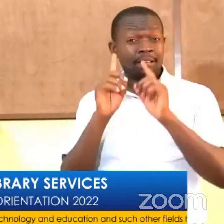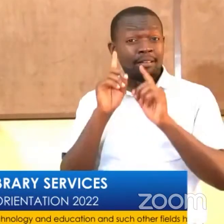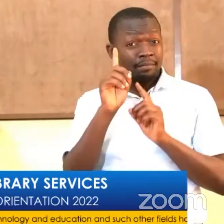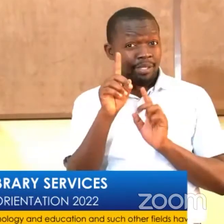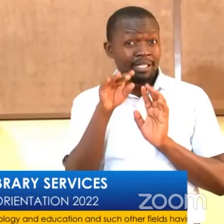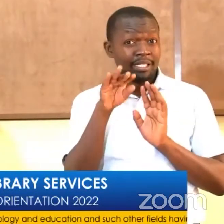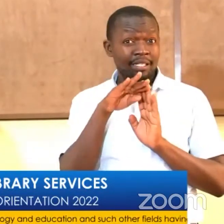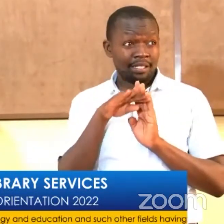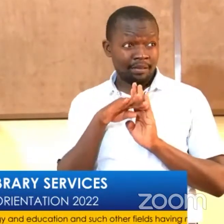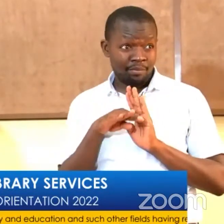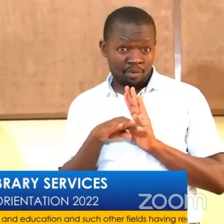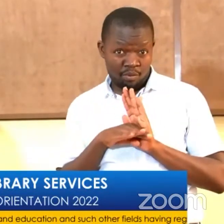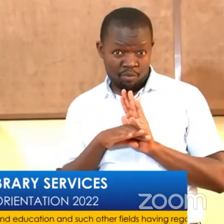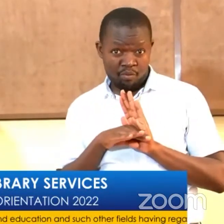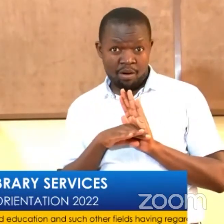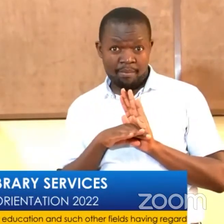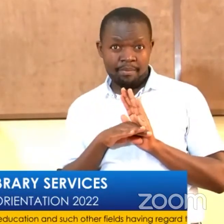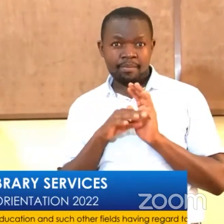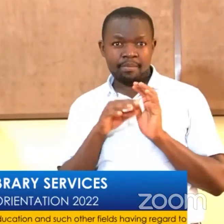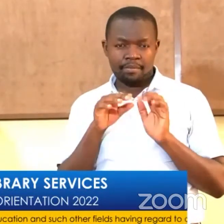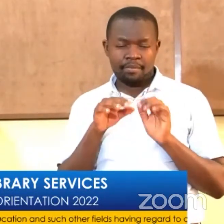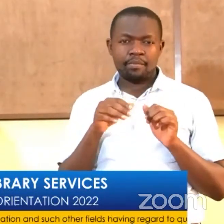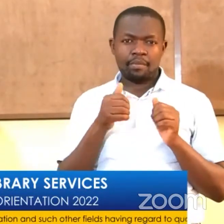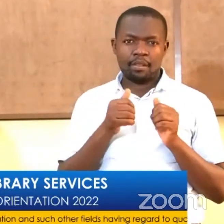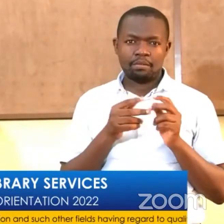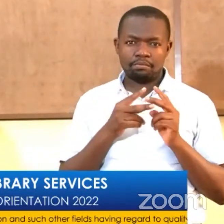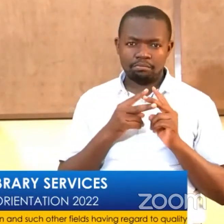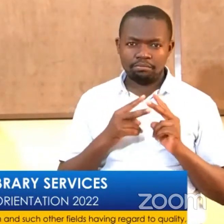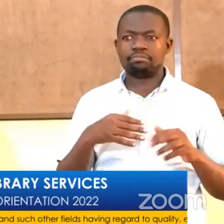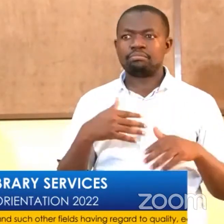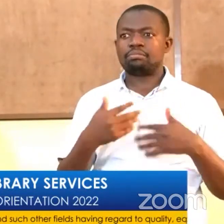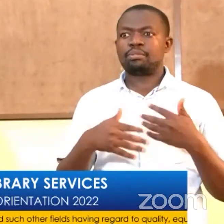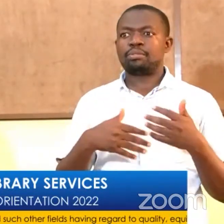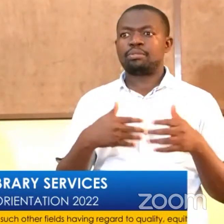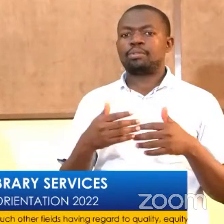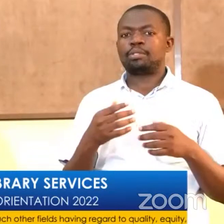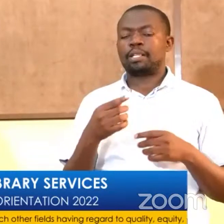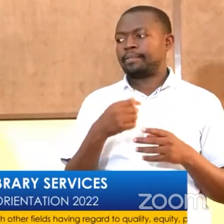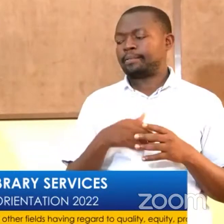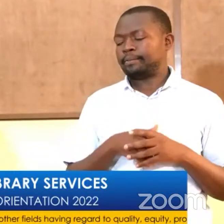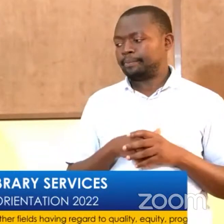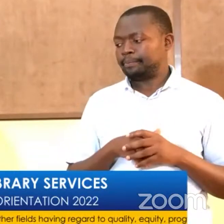is strictly going to take off on that date.